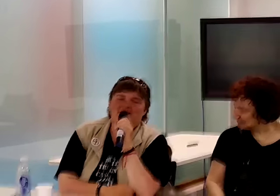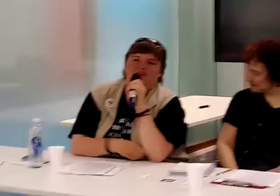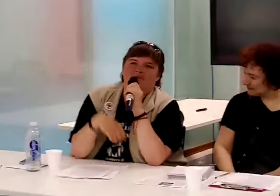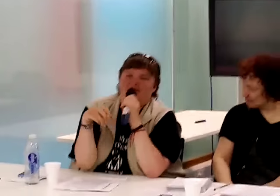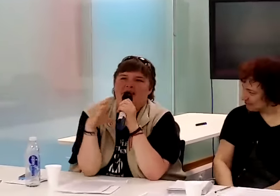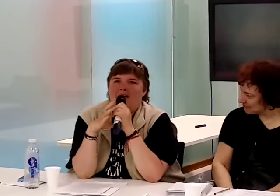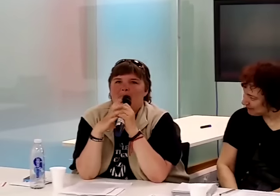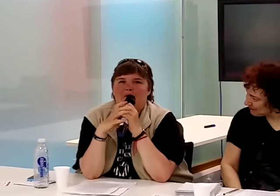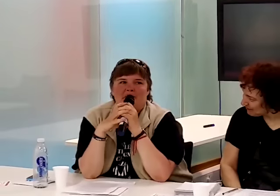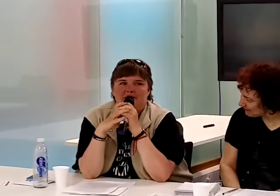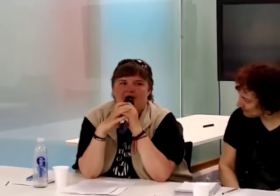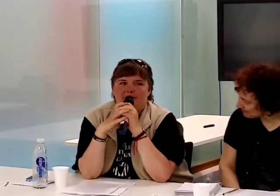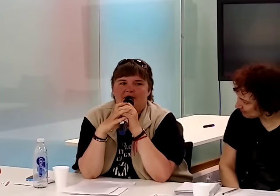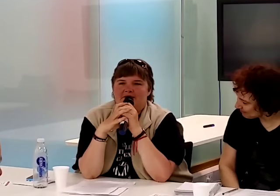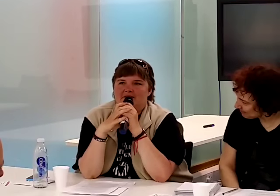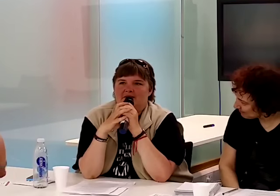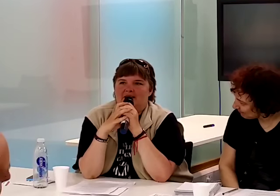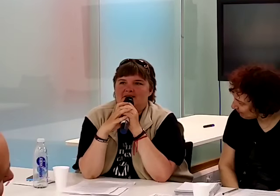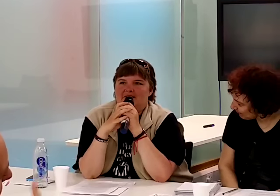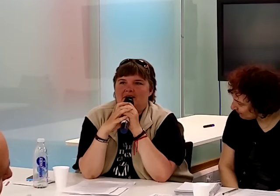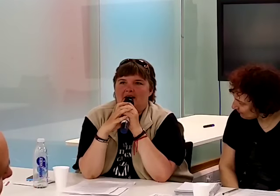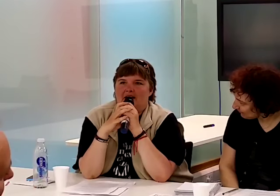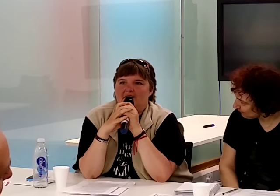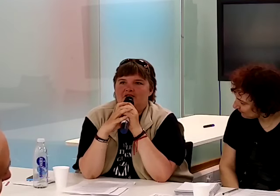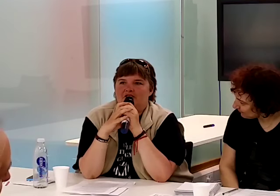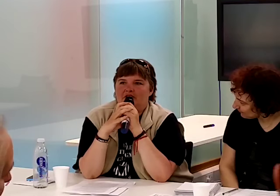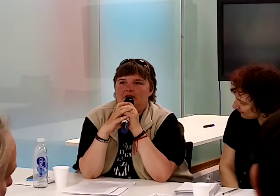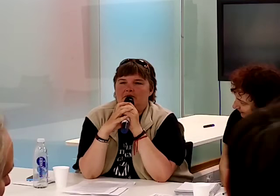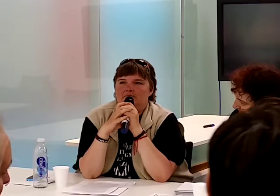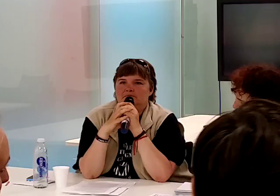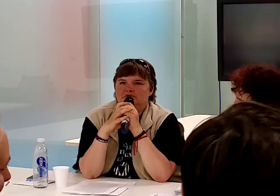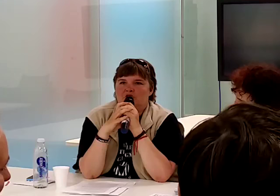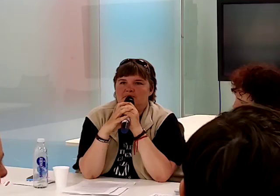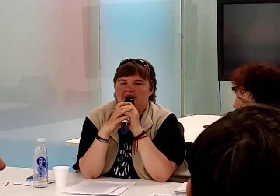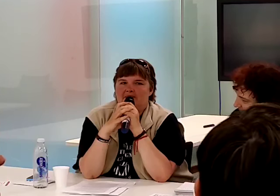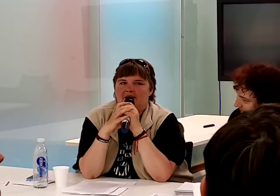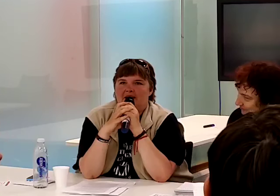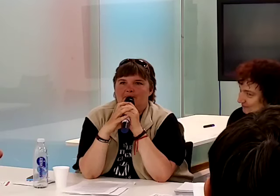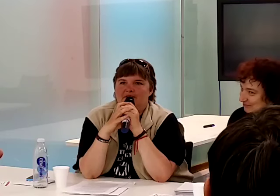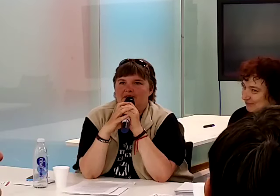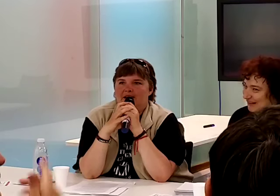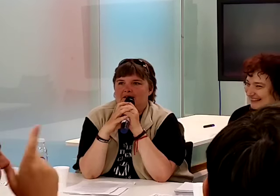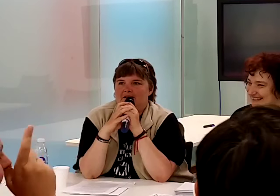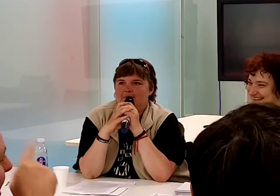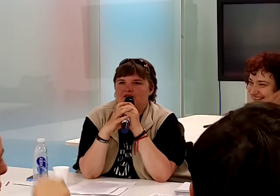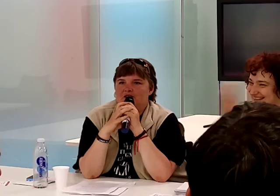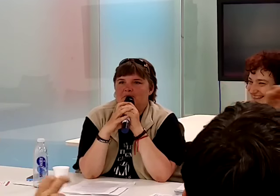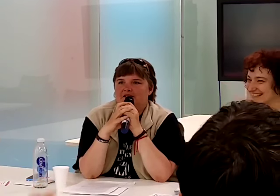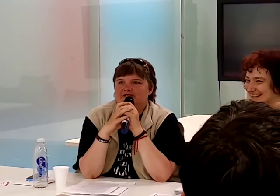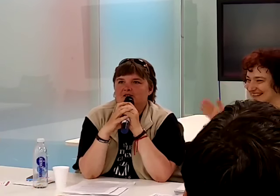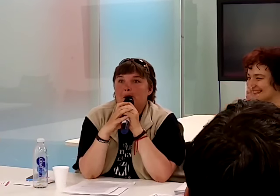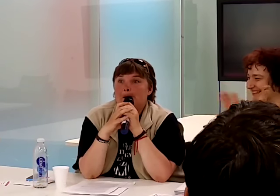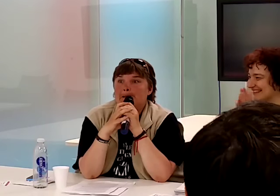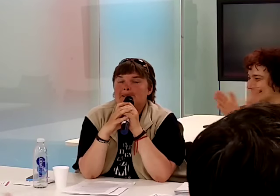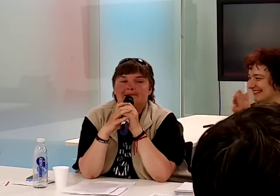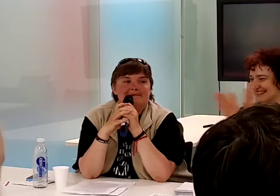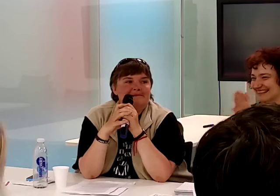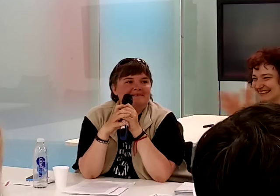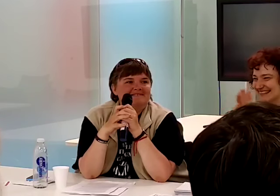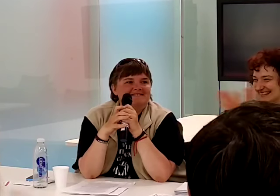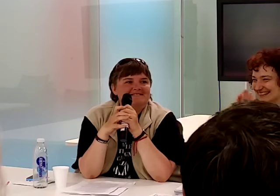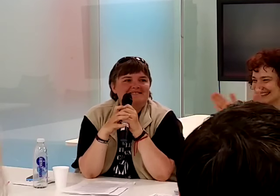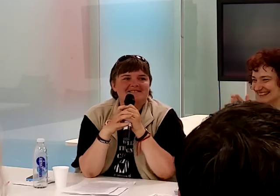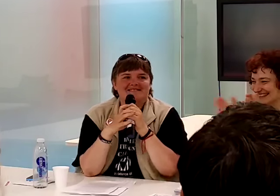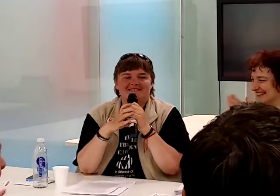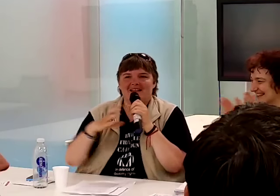Well, to be honest, I've already had one birthday present, and that's Angela Regal dropped out of the Labour leadership.